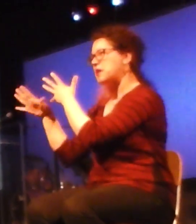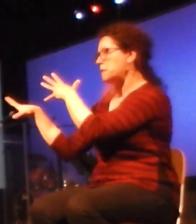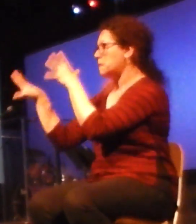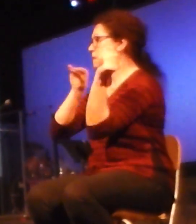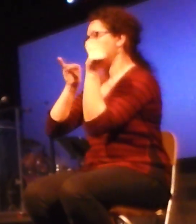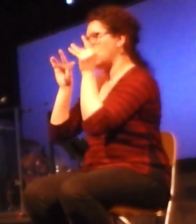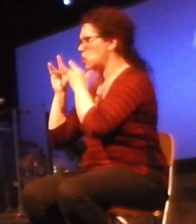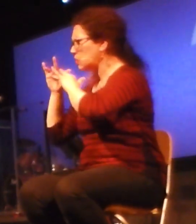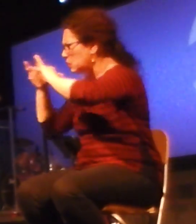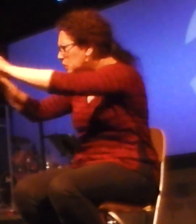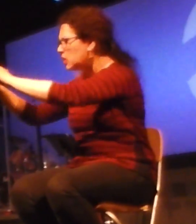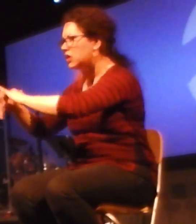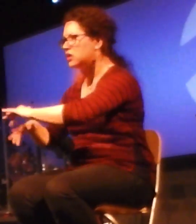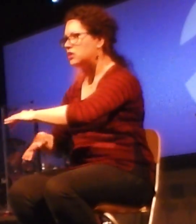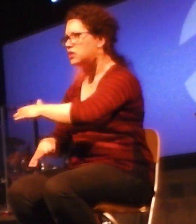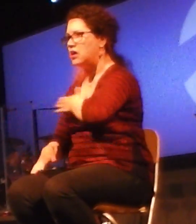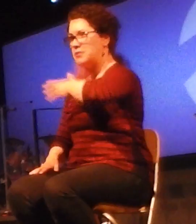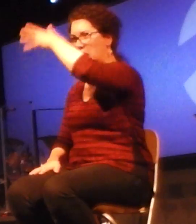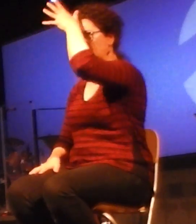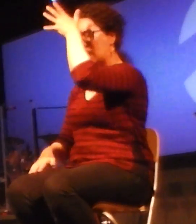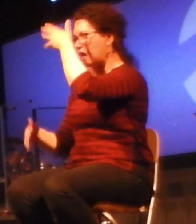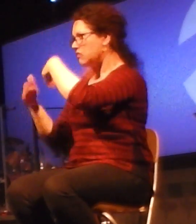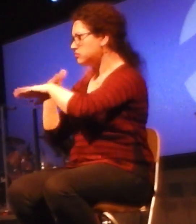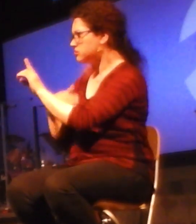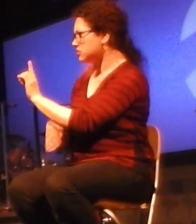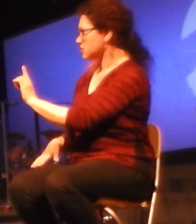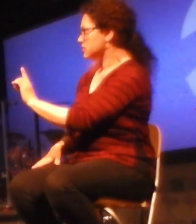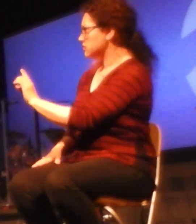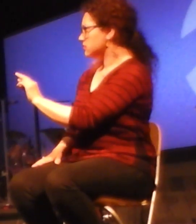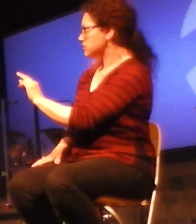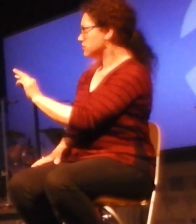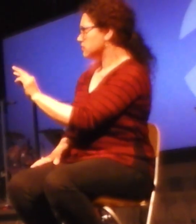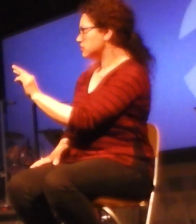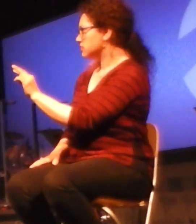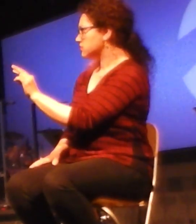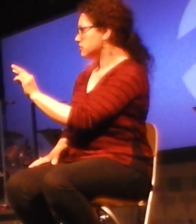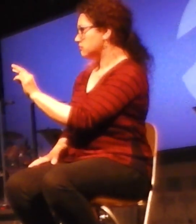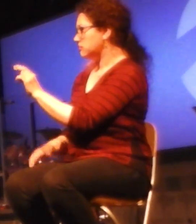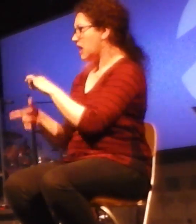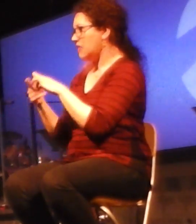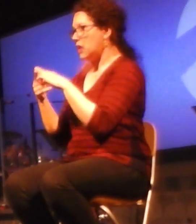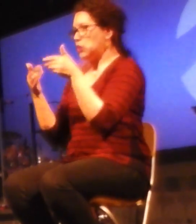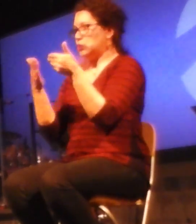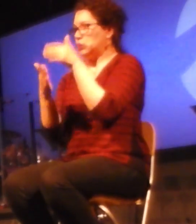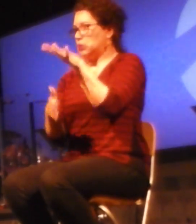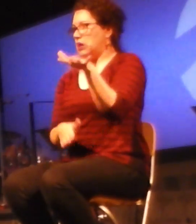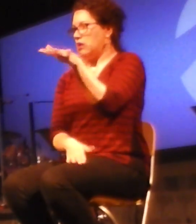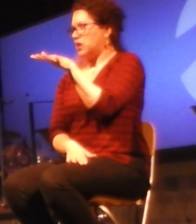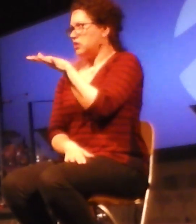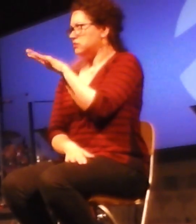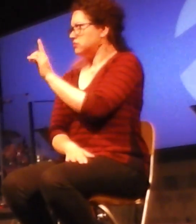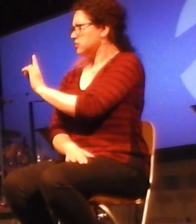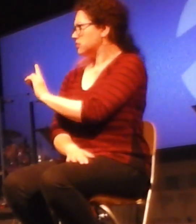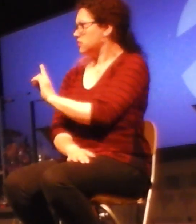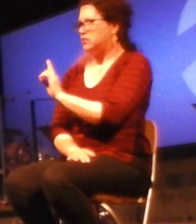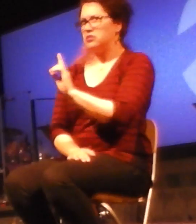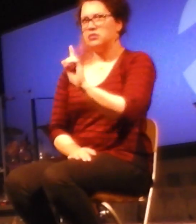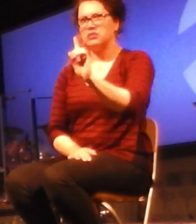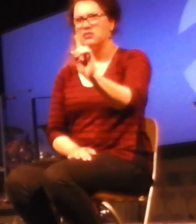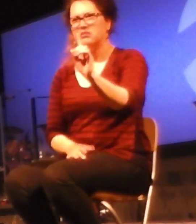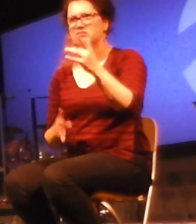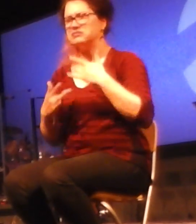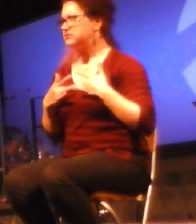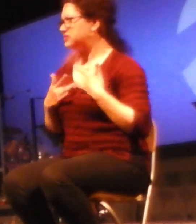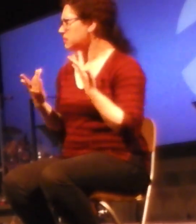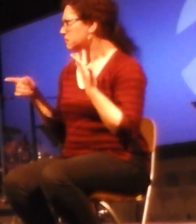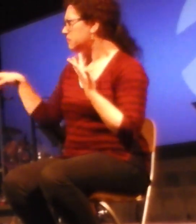gone. So my dad walks into the new division that he'd been working for the last few months, and he was like, what is going on out